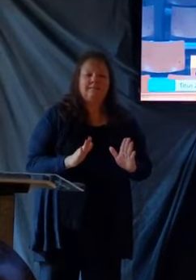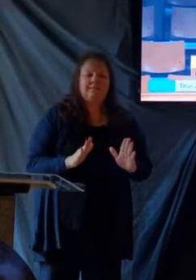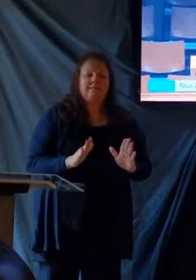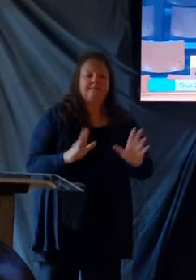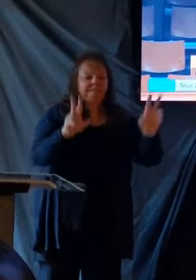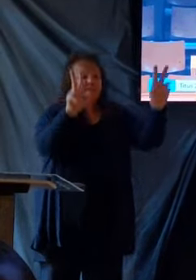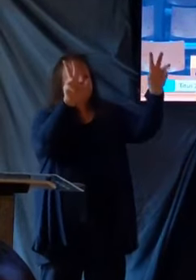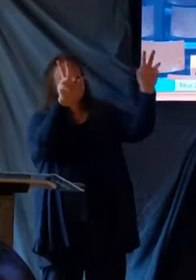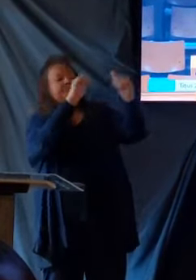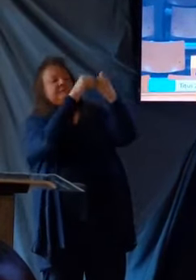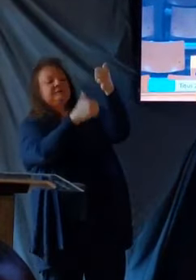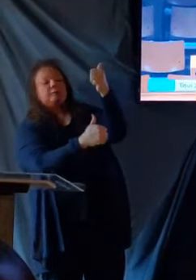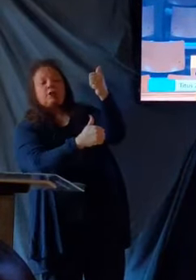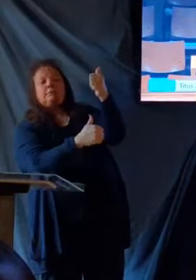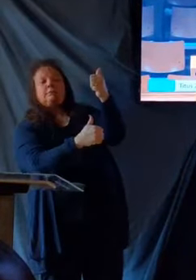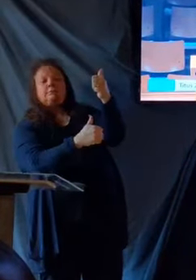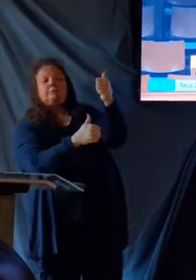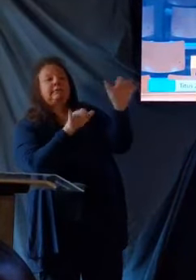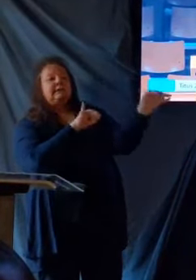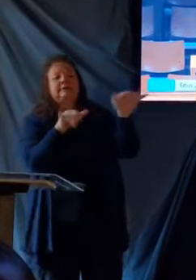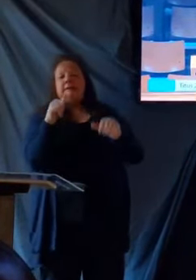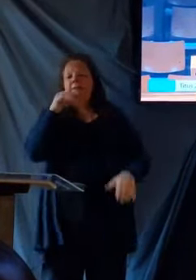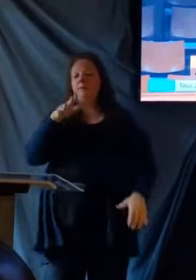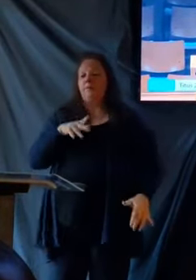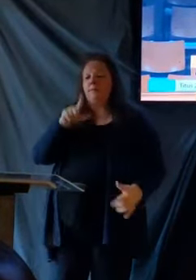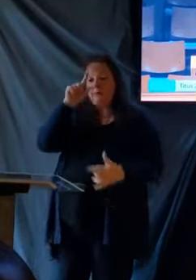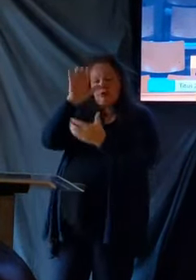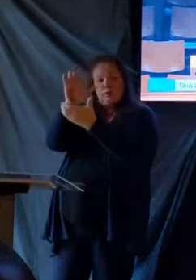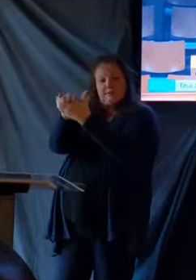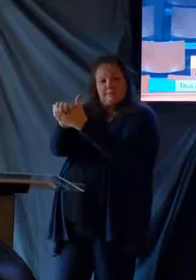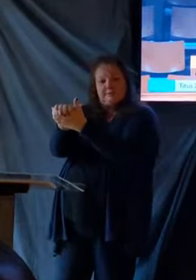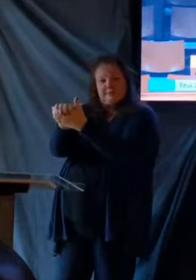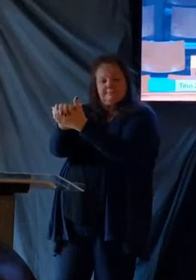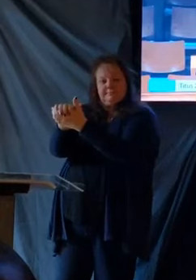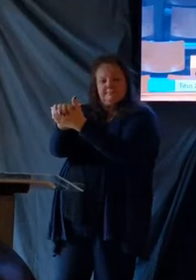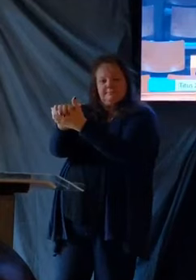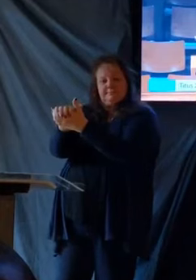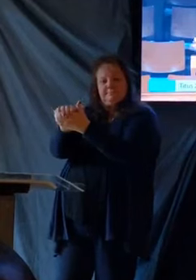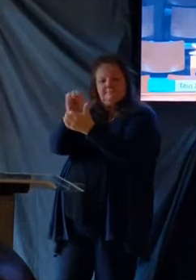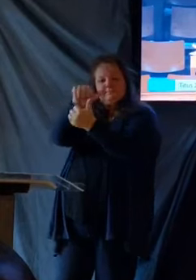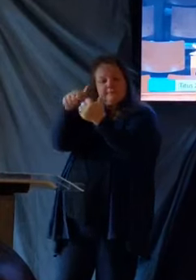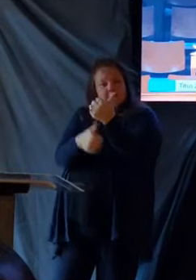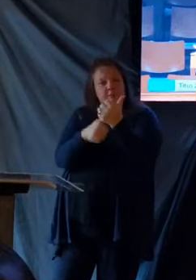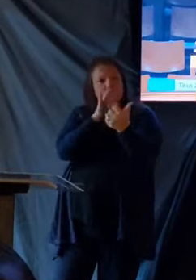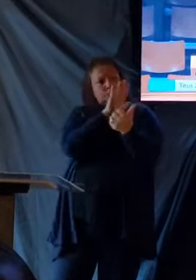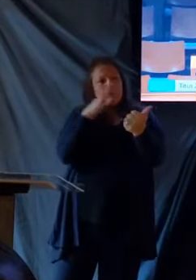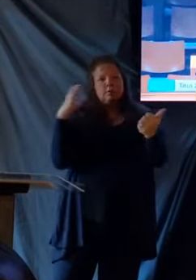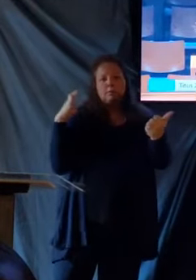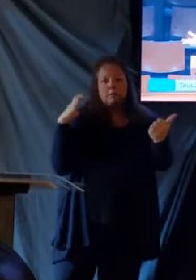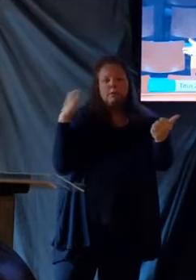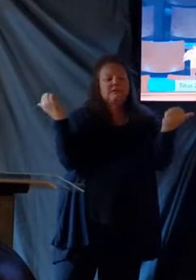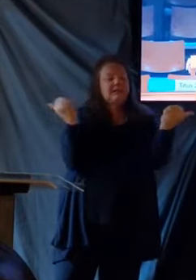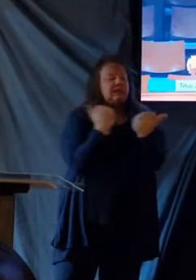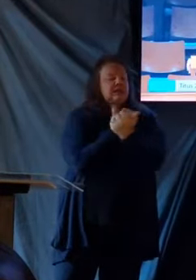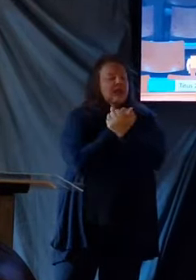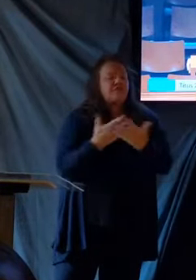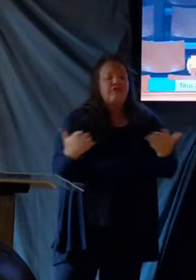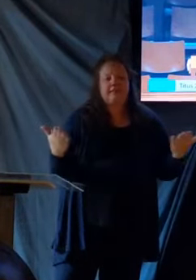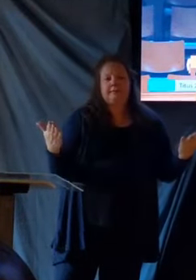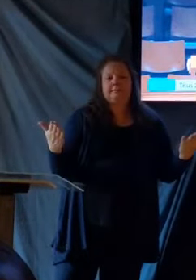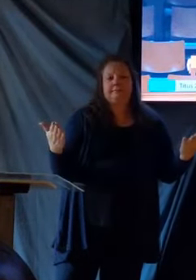our word. Same word used for the women, to their husbands. Subject to their own masters in everything.